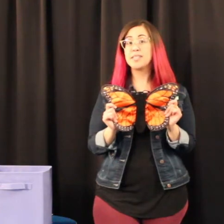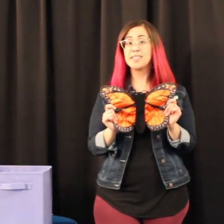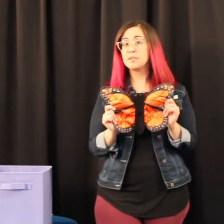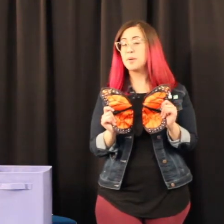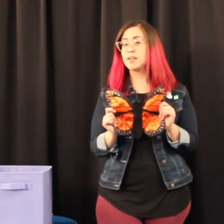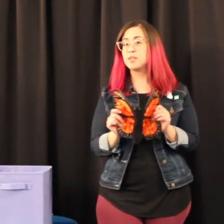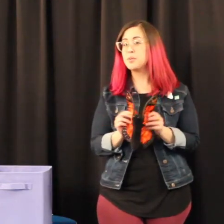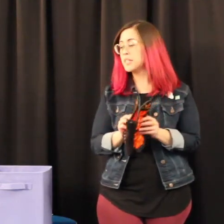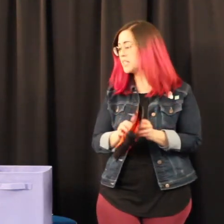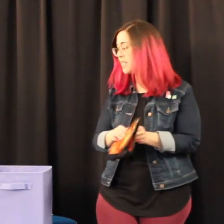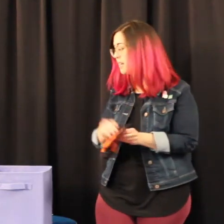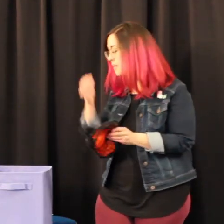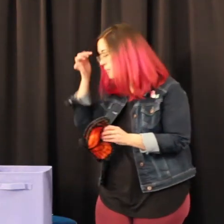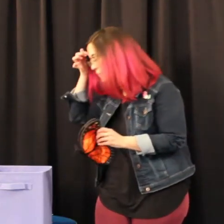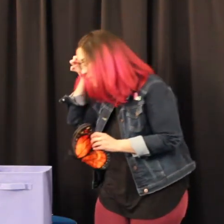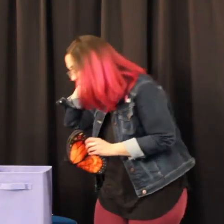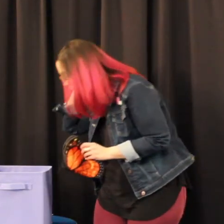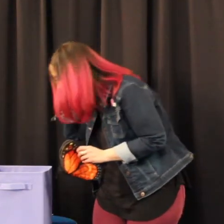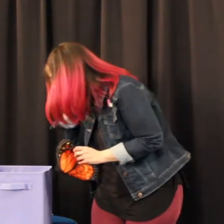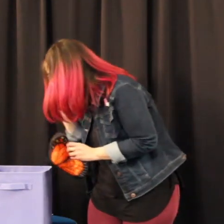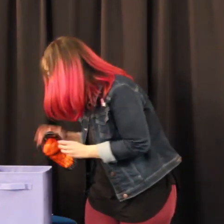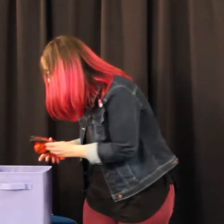in this box too. Let's see.